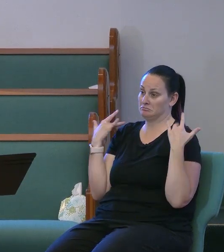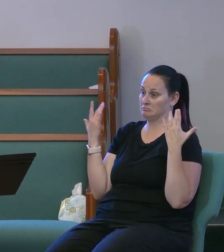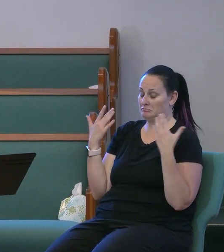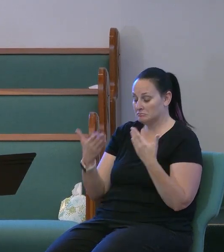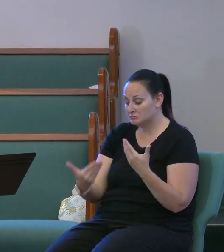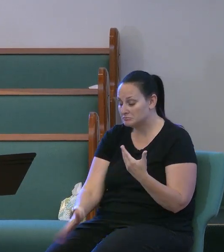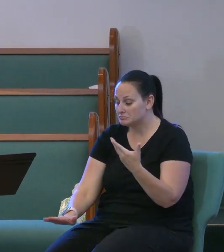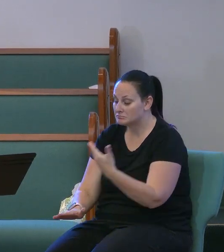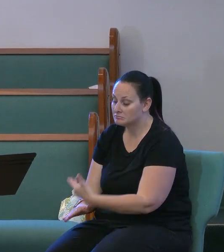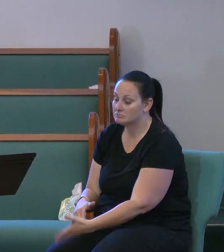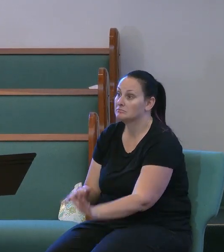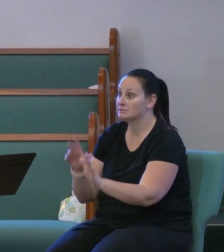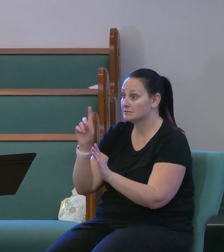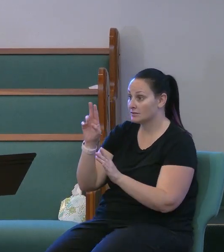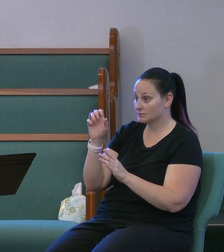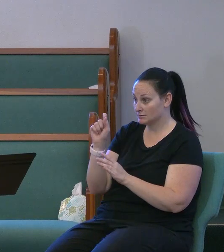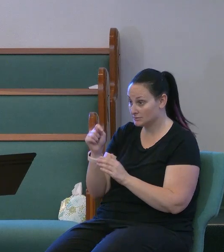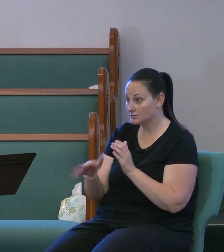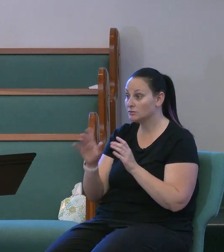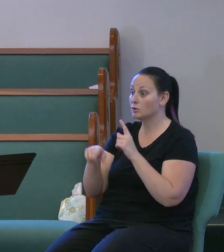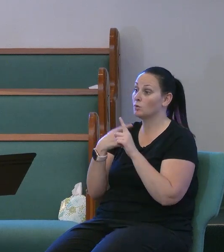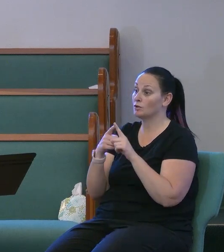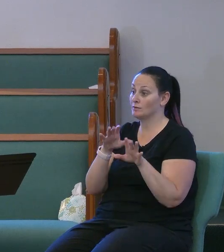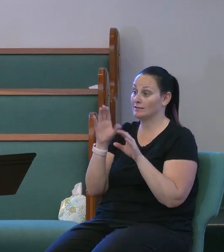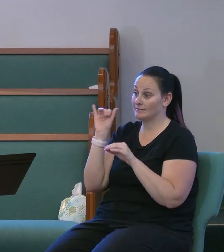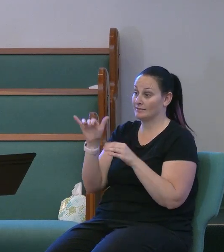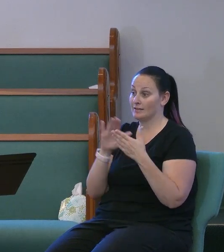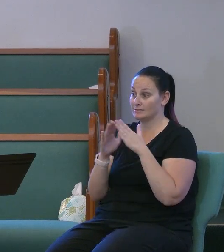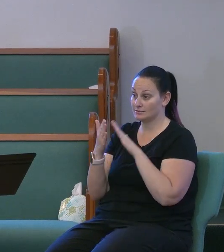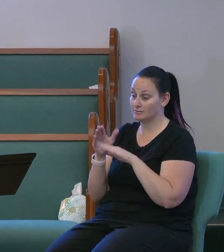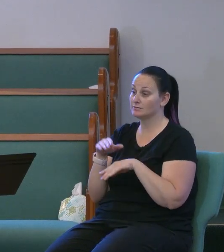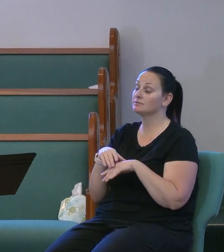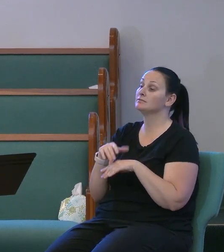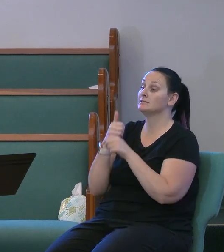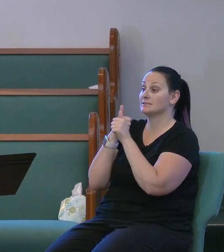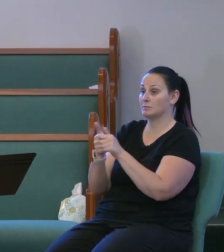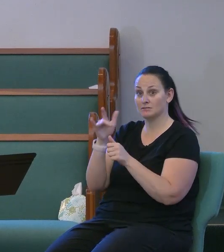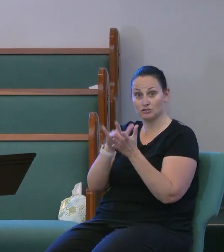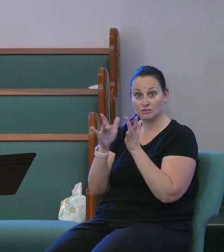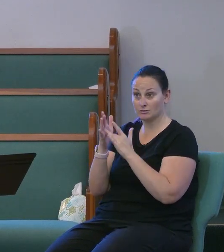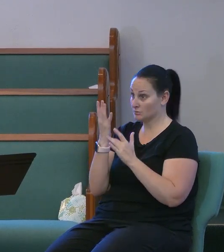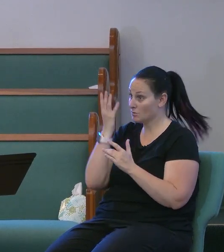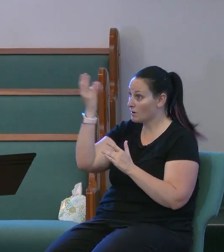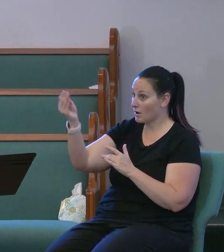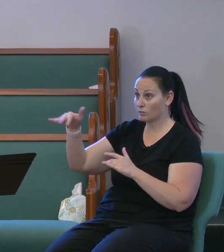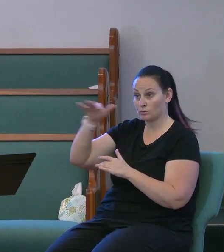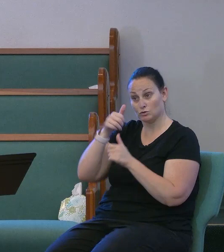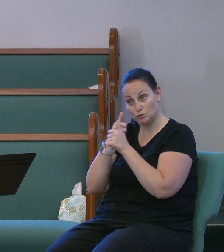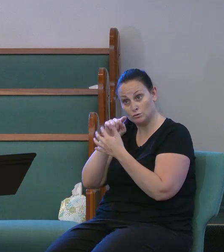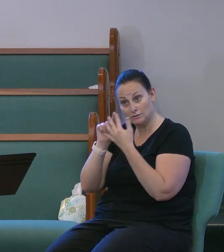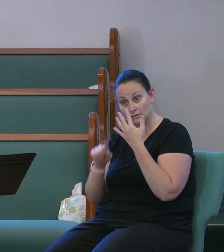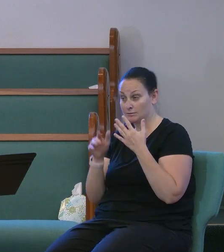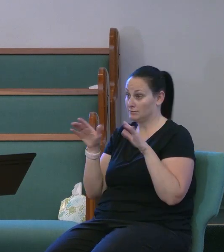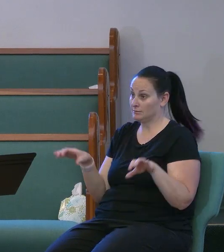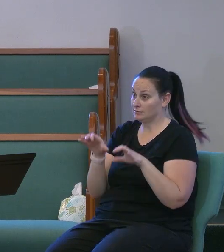feet when you leave that house or leave that town. So disciples of Jesus, go out. Do these things that